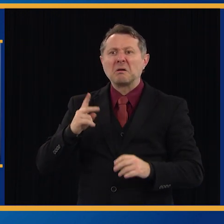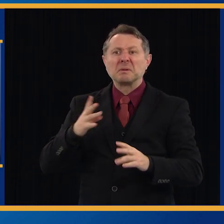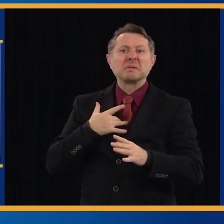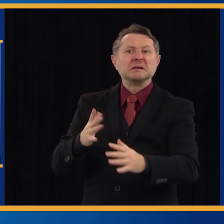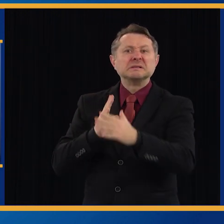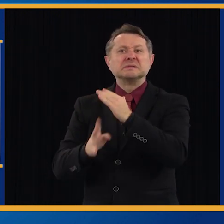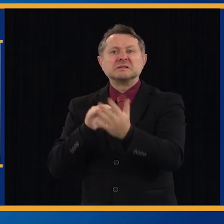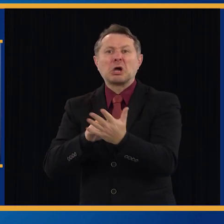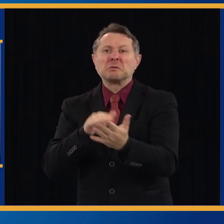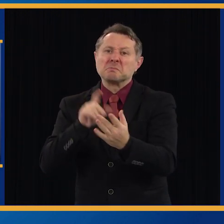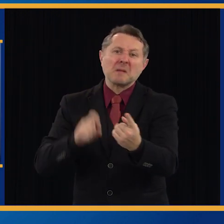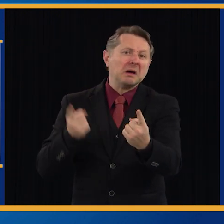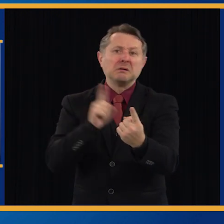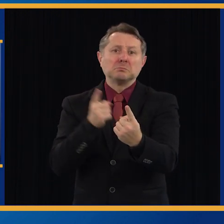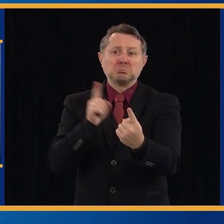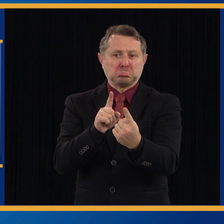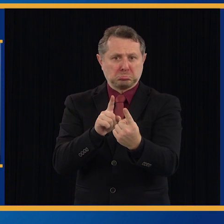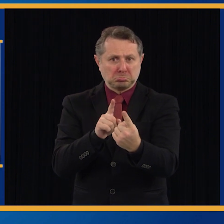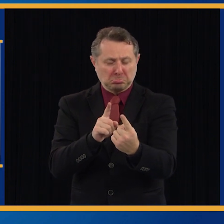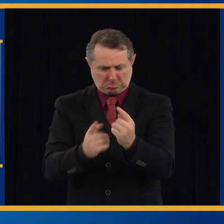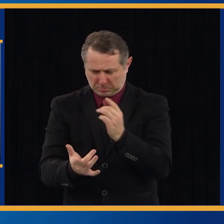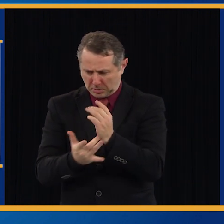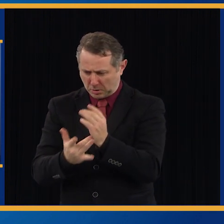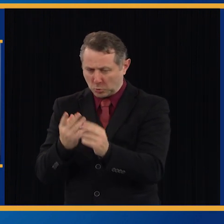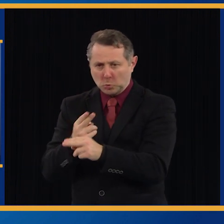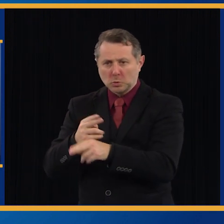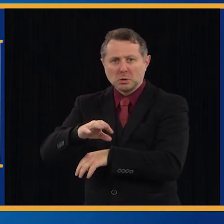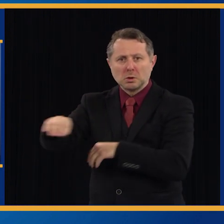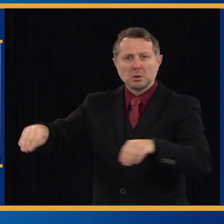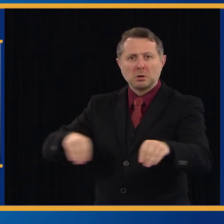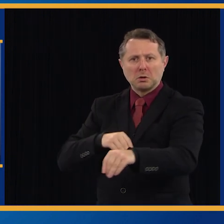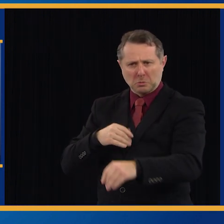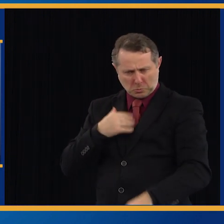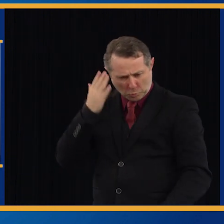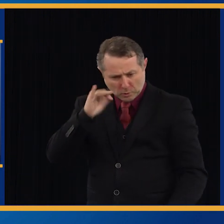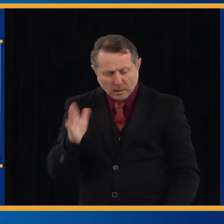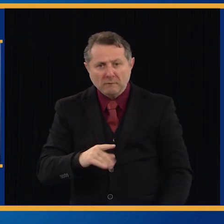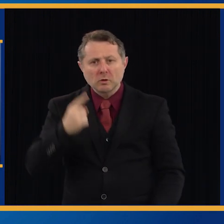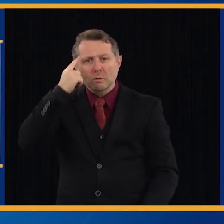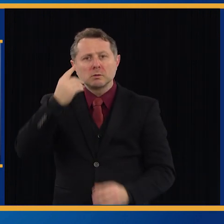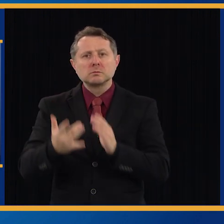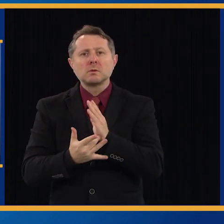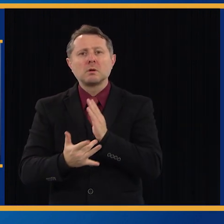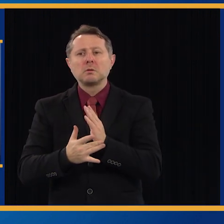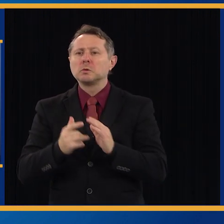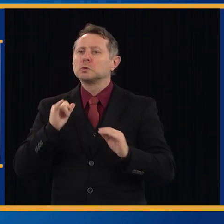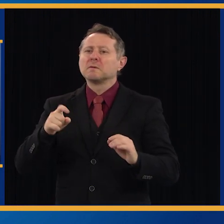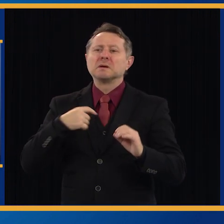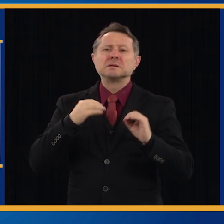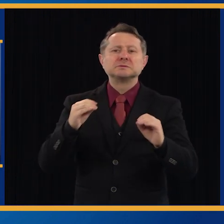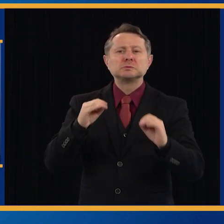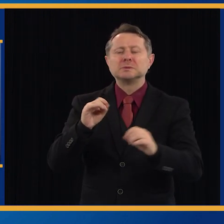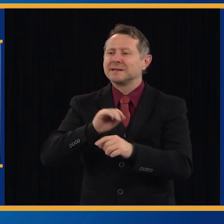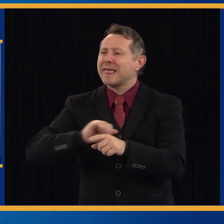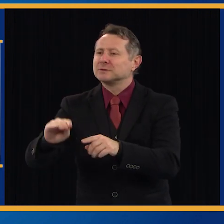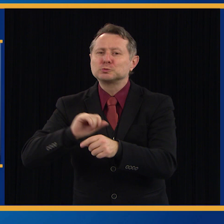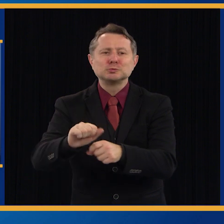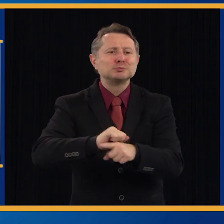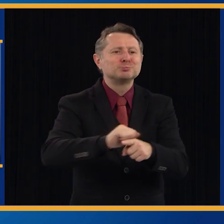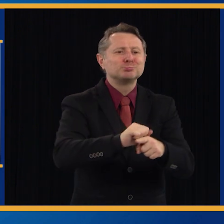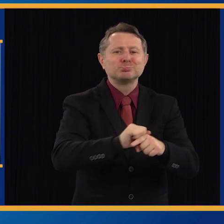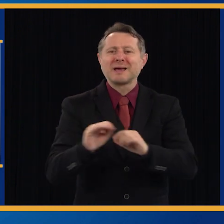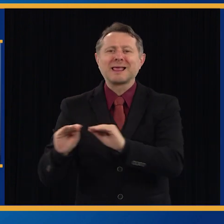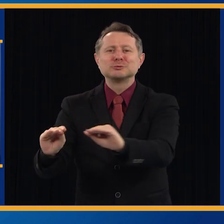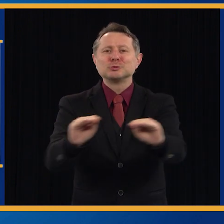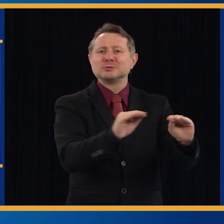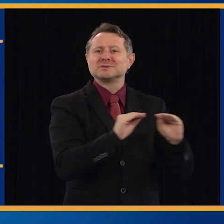it using technology? Why haven't we been using more technology for education? Why haven't we incorporated so